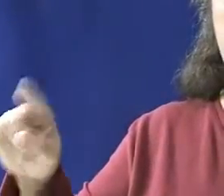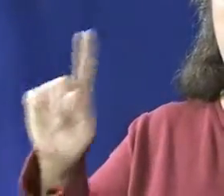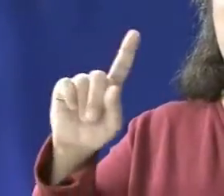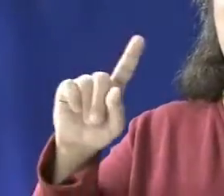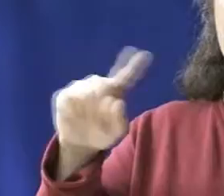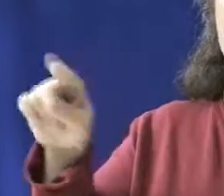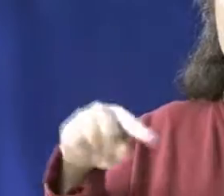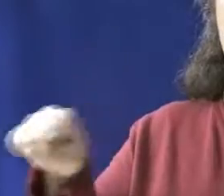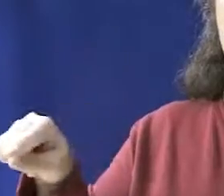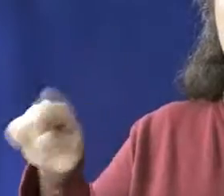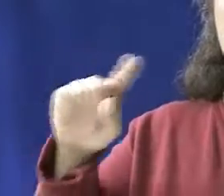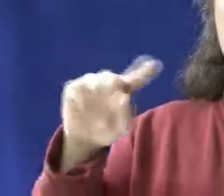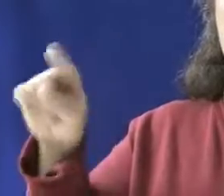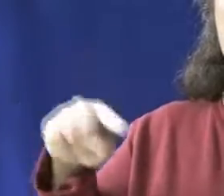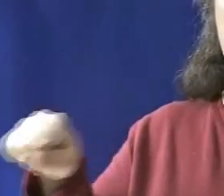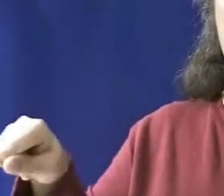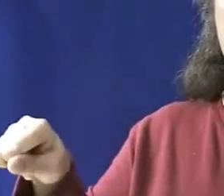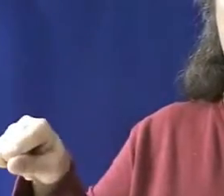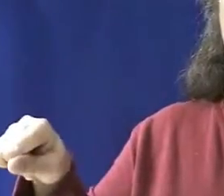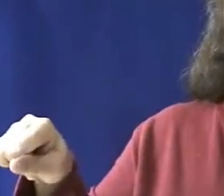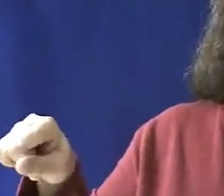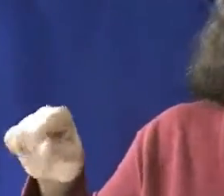matter. Z, Z.